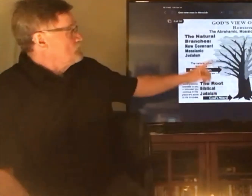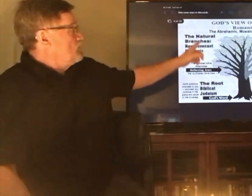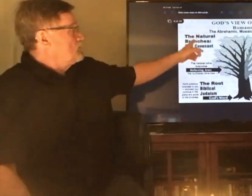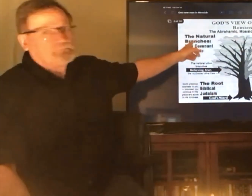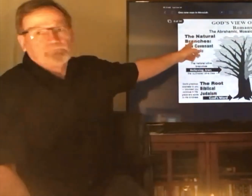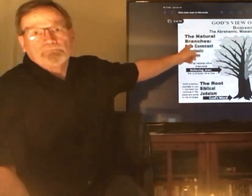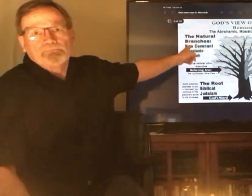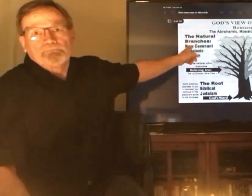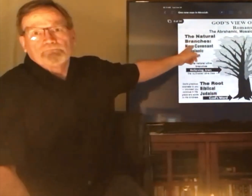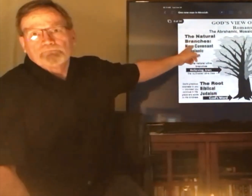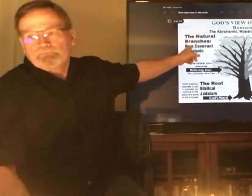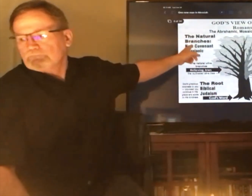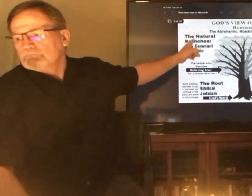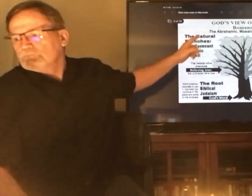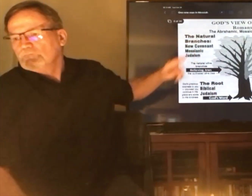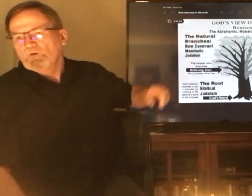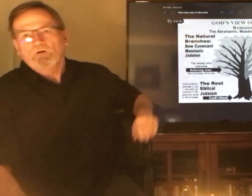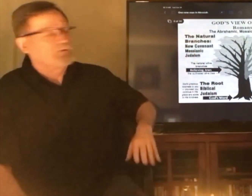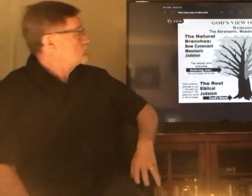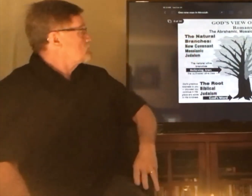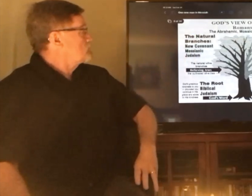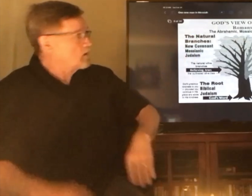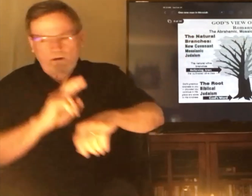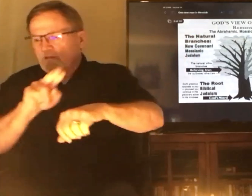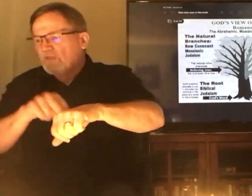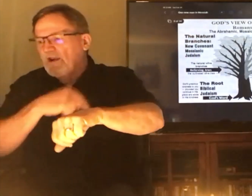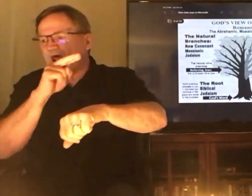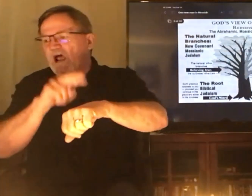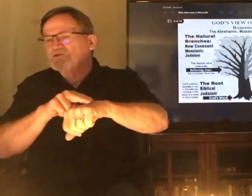this branch grafted into olive tree, among others.